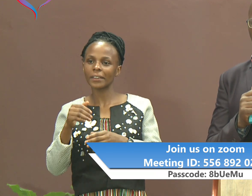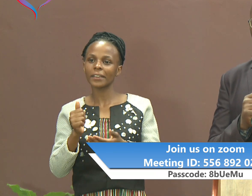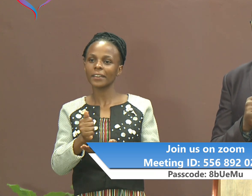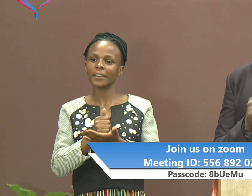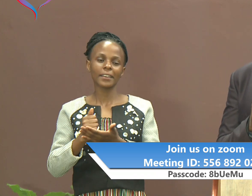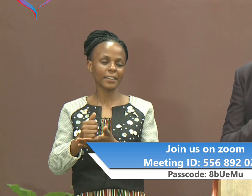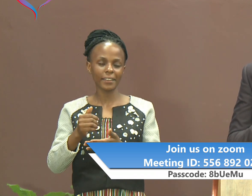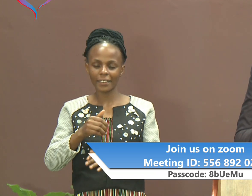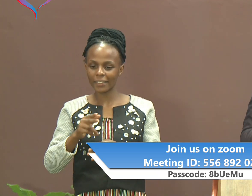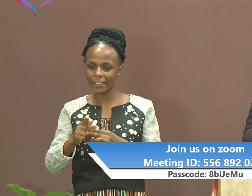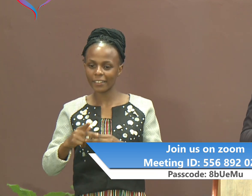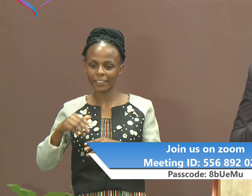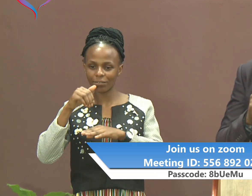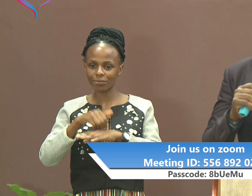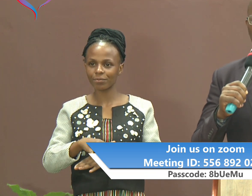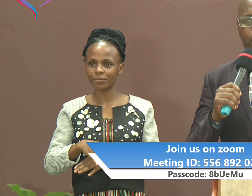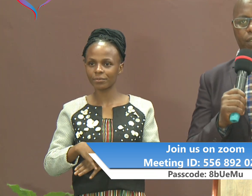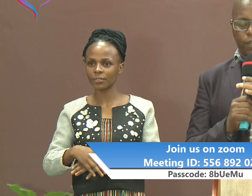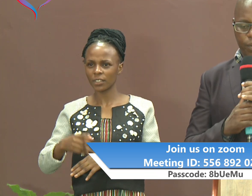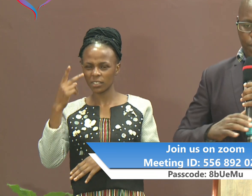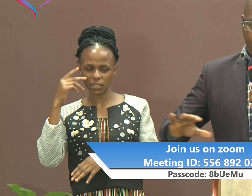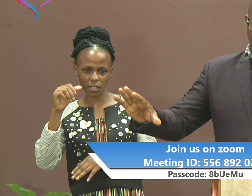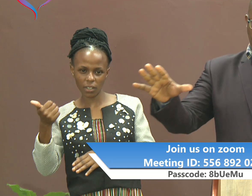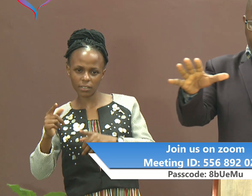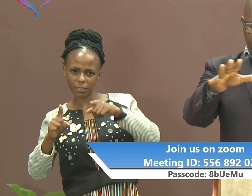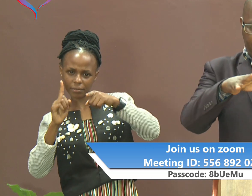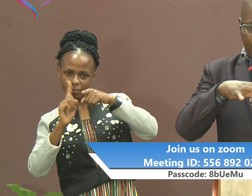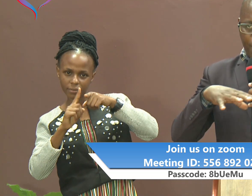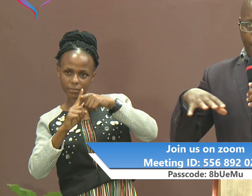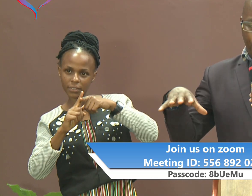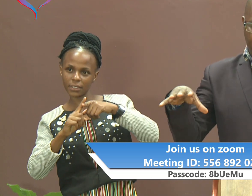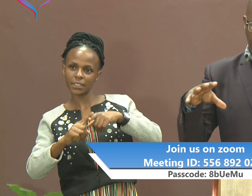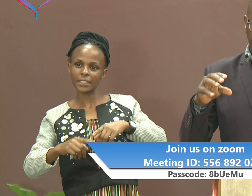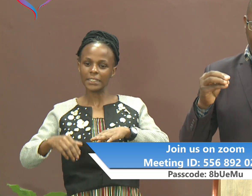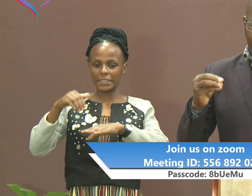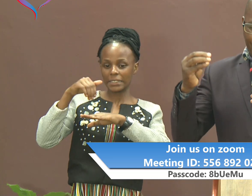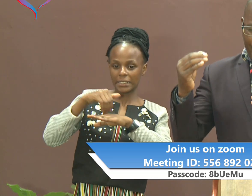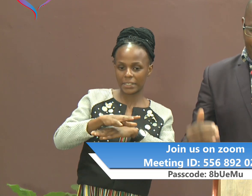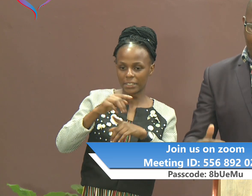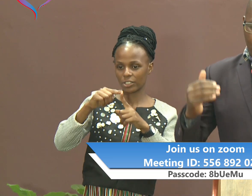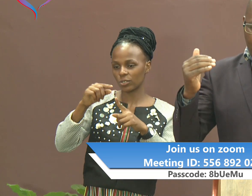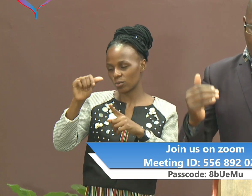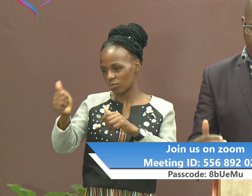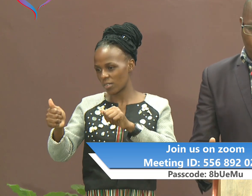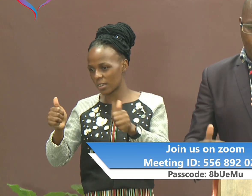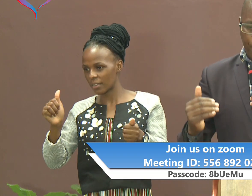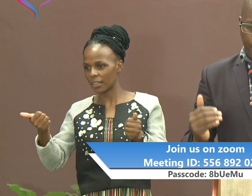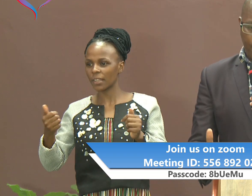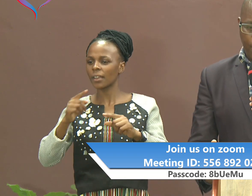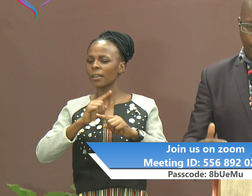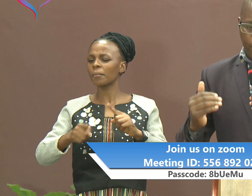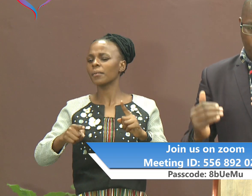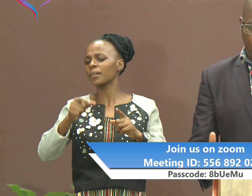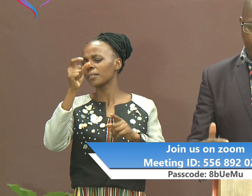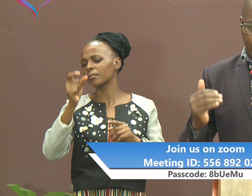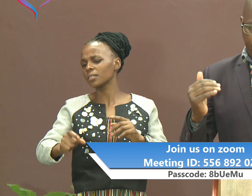nakaweleza bawe. Sends it to the husband. Bwalabo obulalo obuli positive. When he sees those that are positive, abalabo na. He sends all the other people. Nayengo we waka gwabera